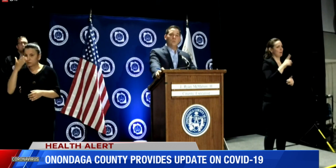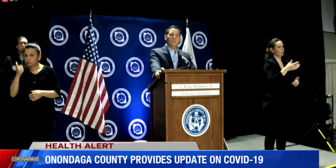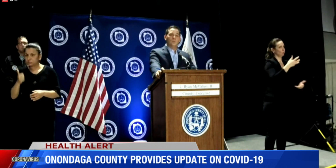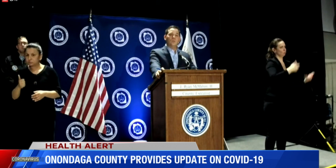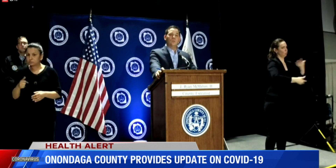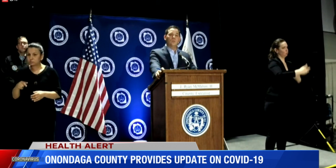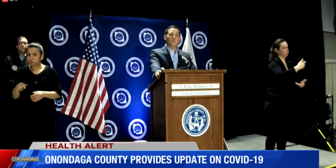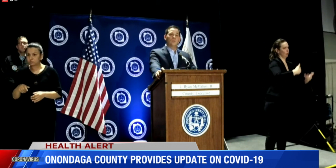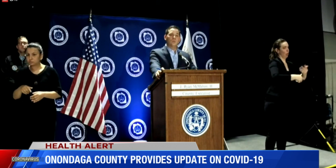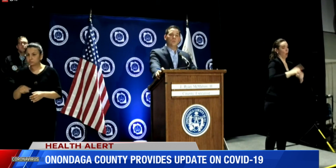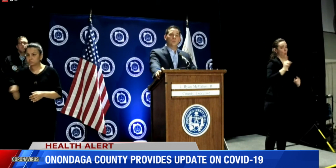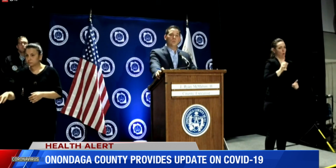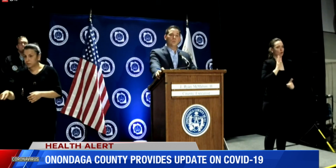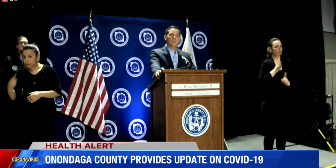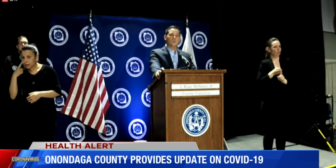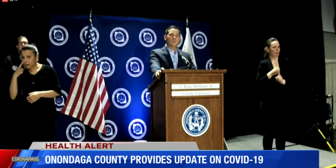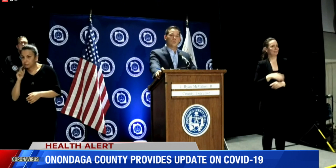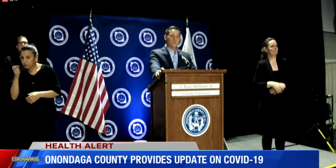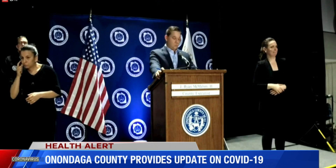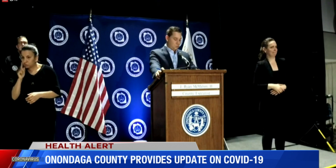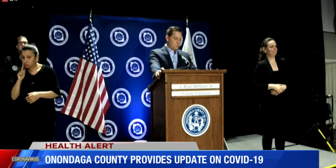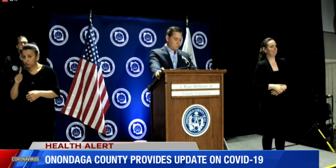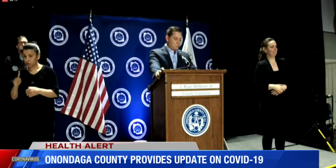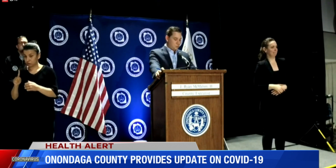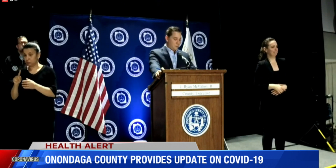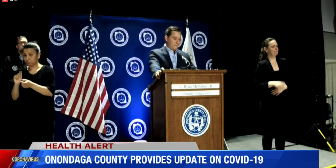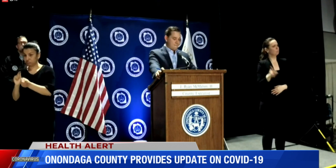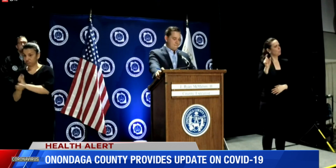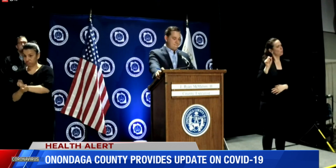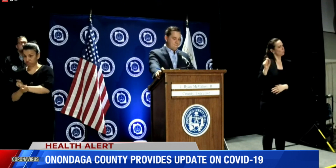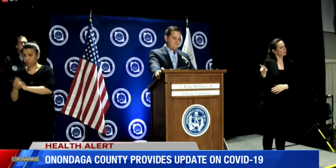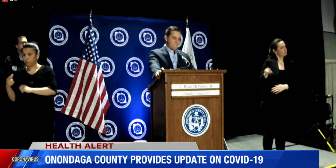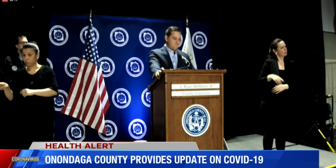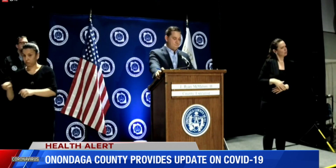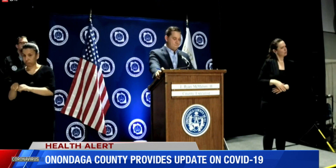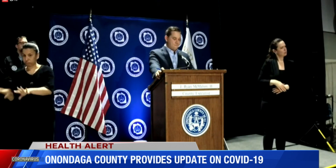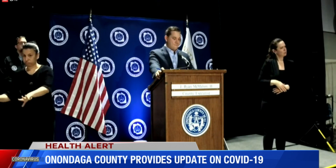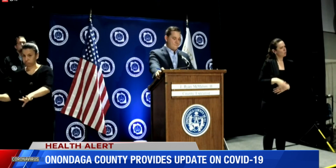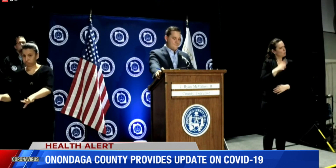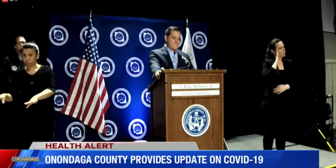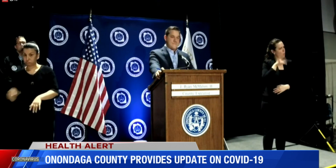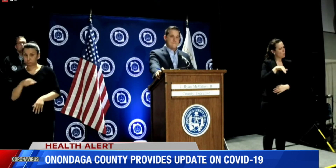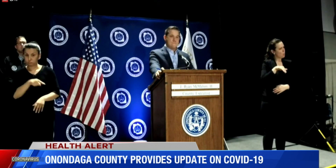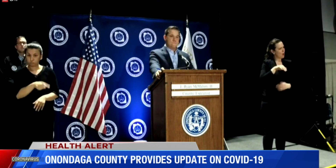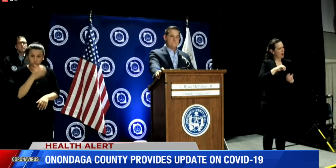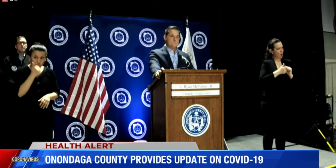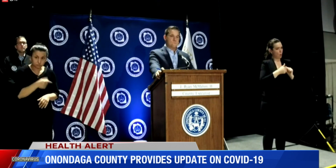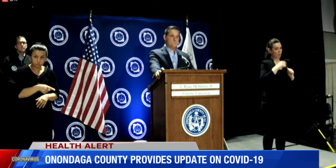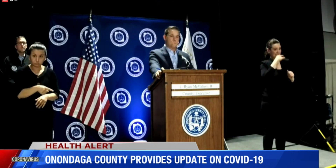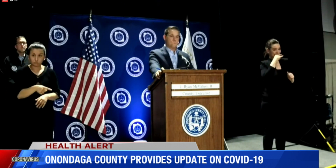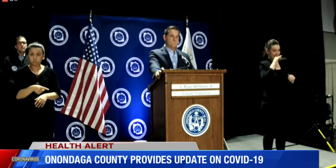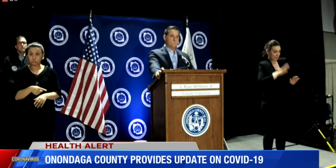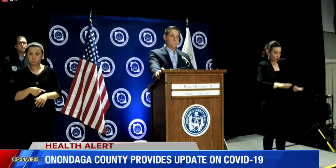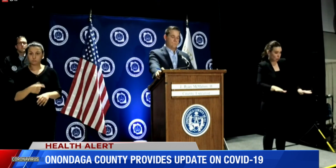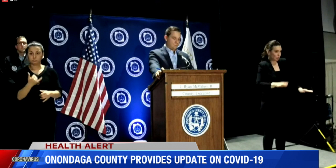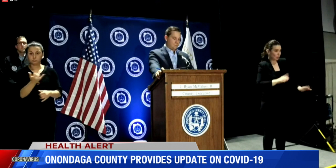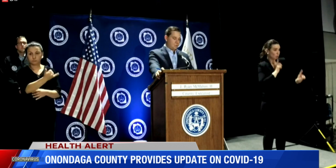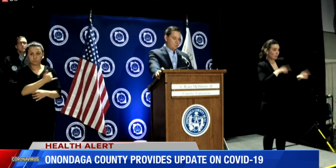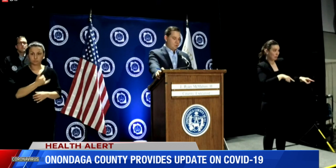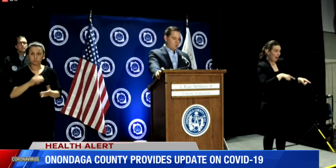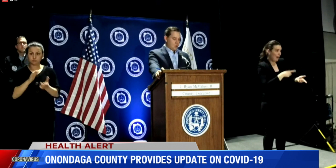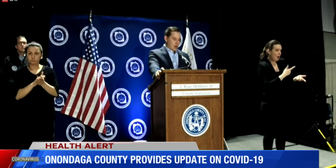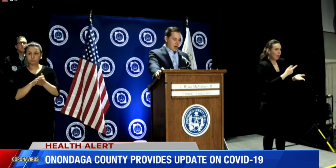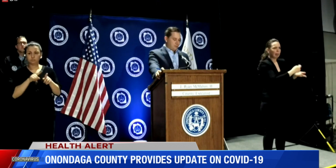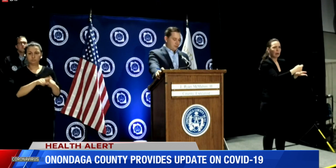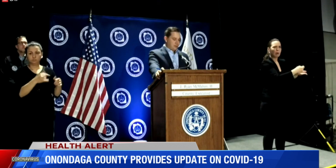is then, do we know how children are responding? Is it as contagious to children I know there were, projections early on, but locally,